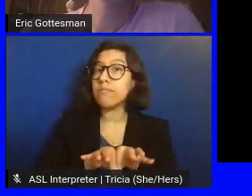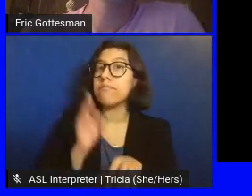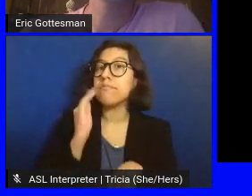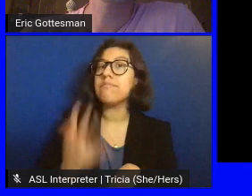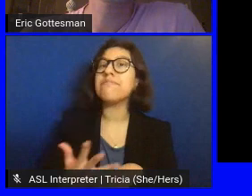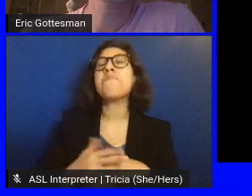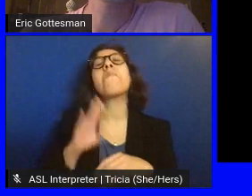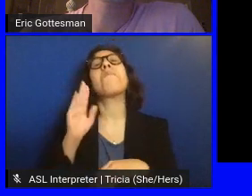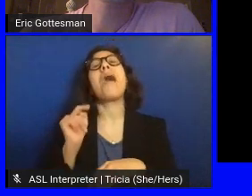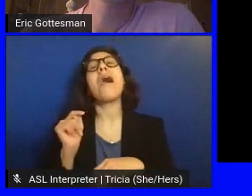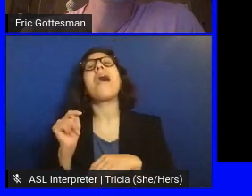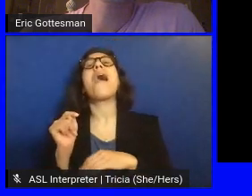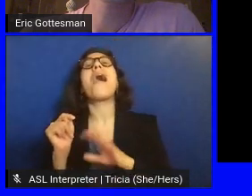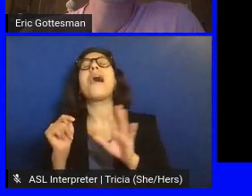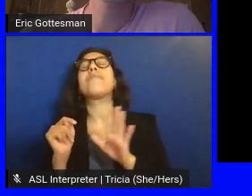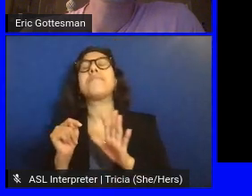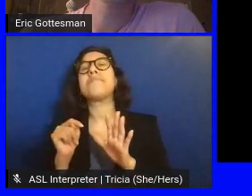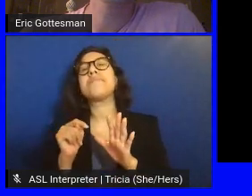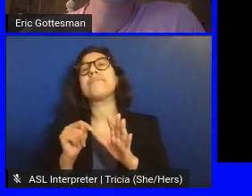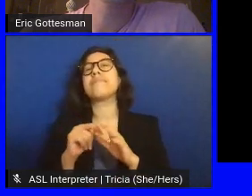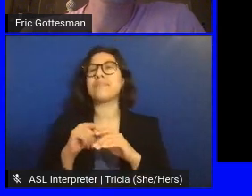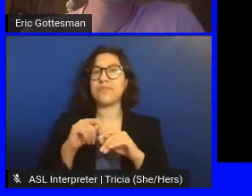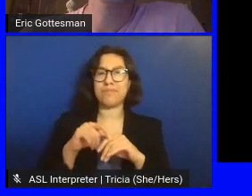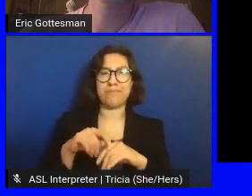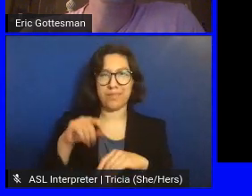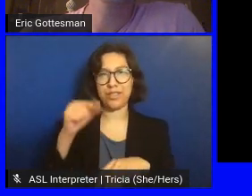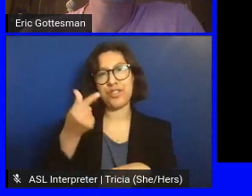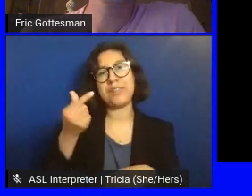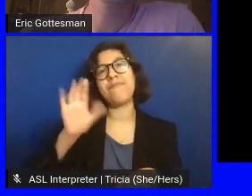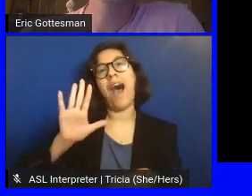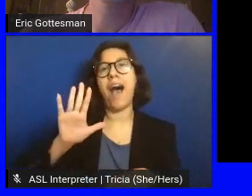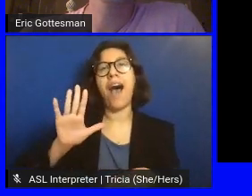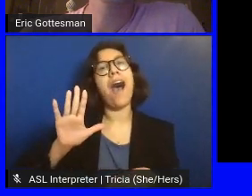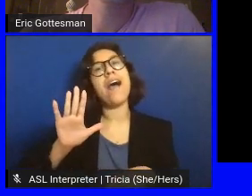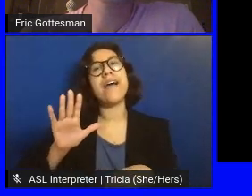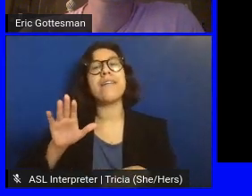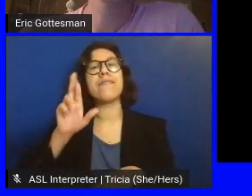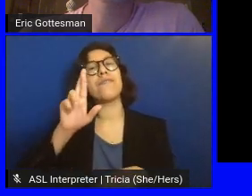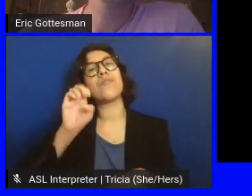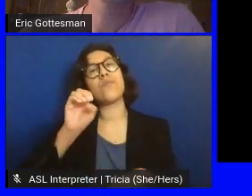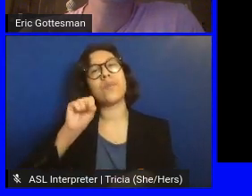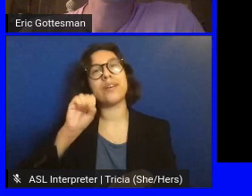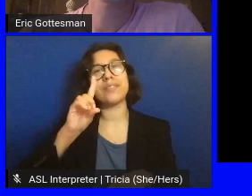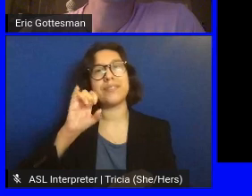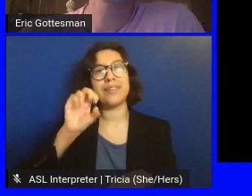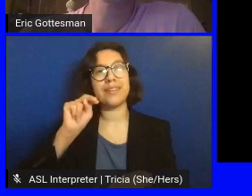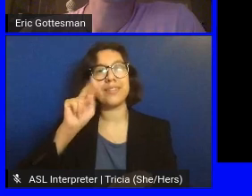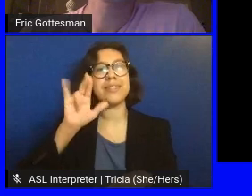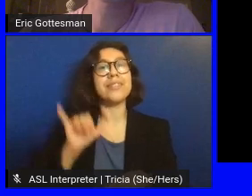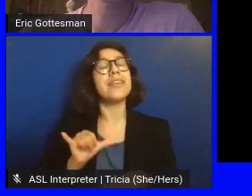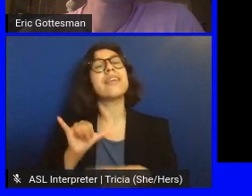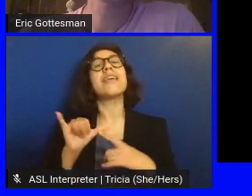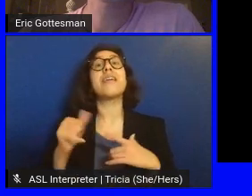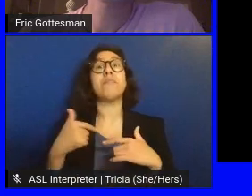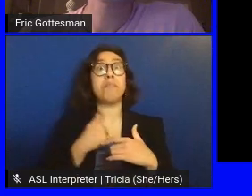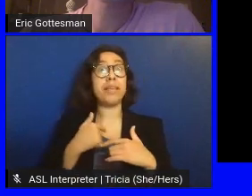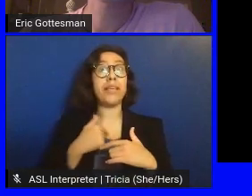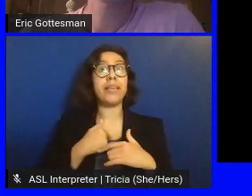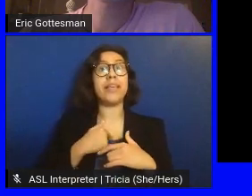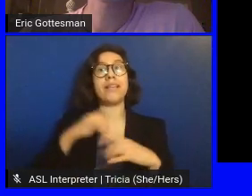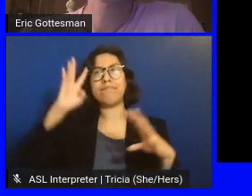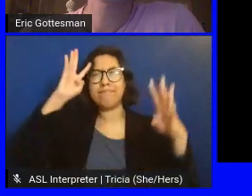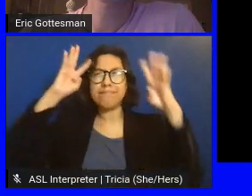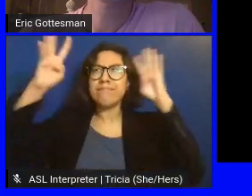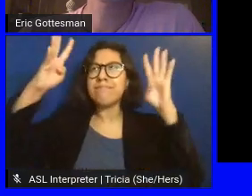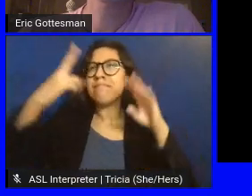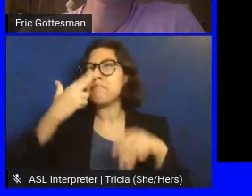But that led me into a Verizon 5G residency where I have, speaking of reimagining, where I've been reimagining comics.